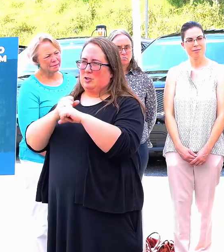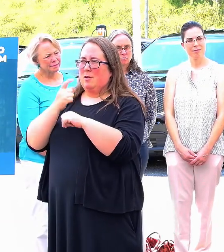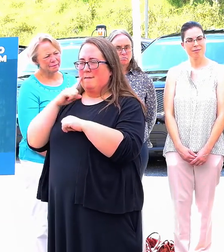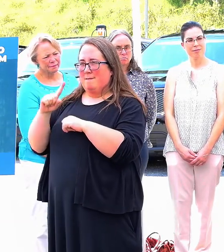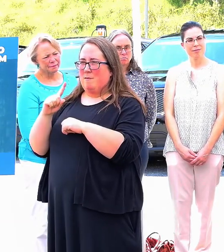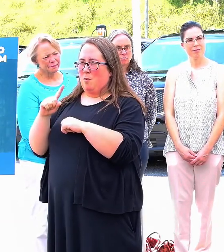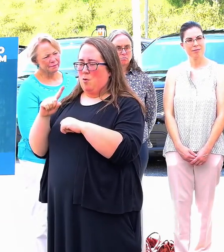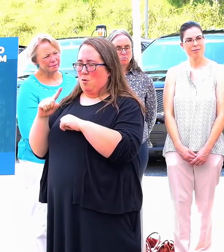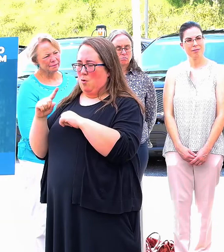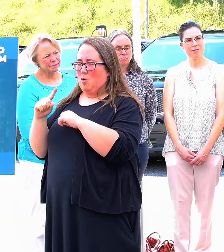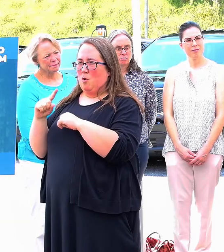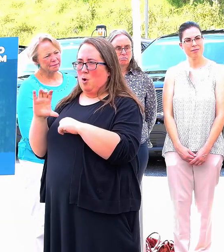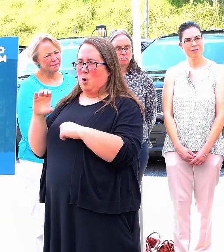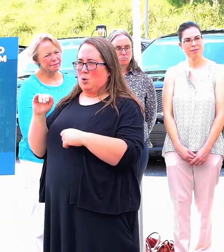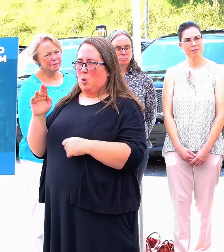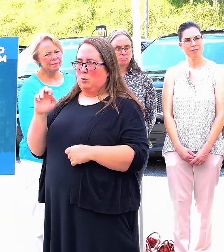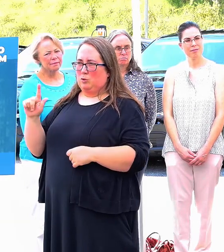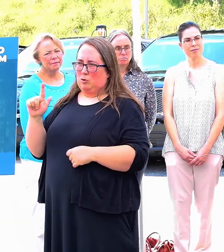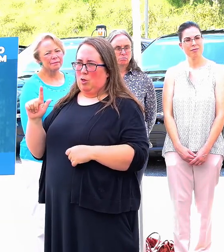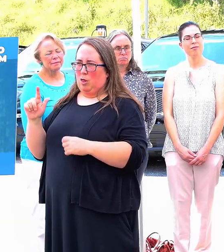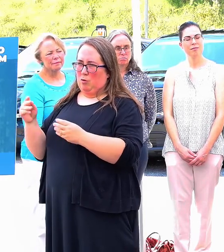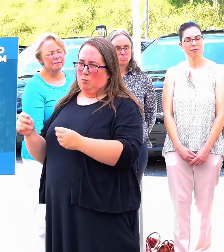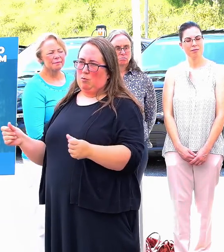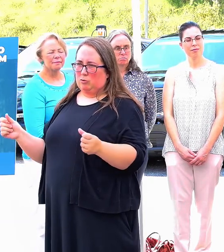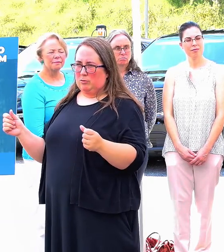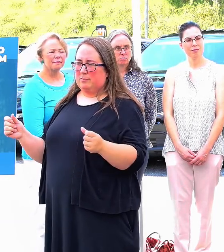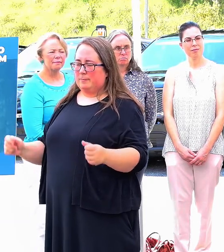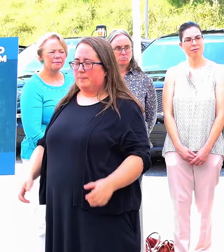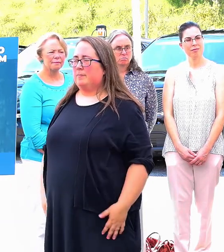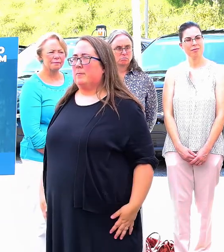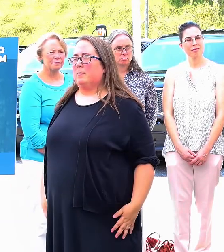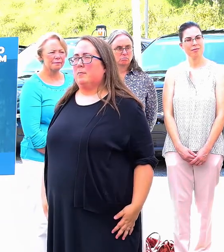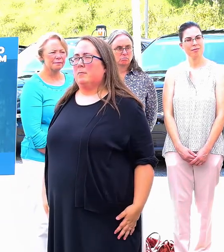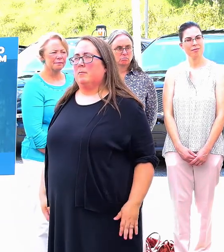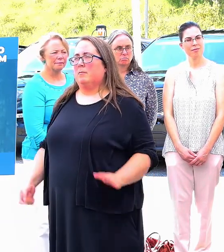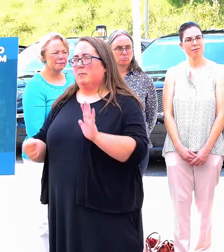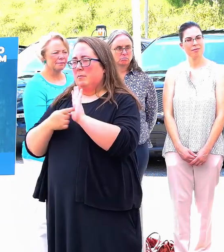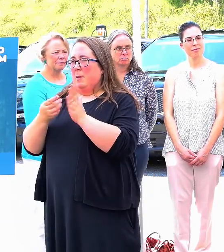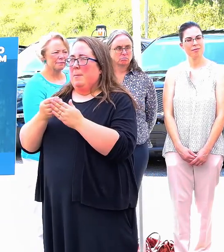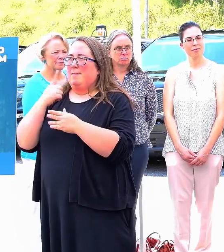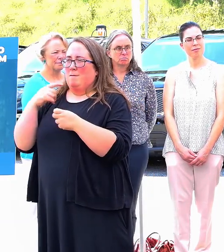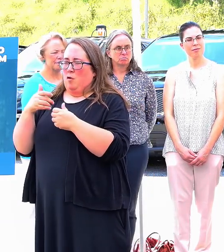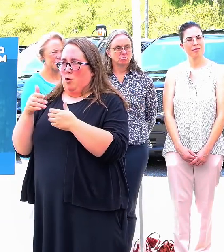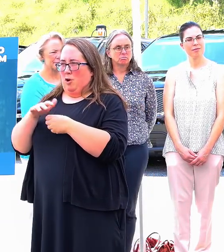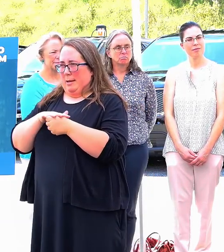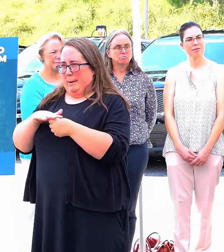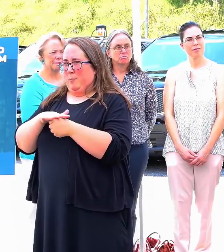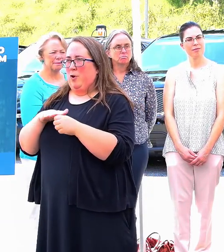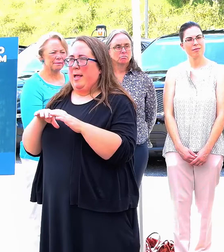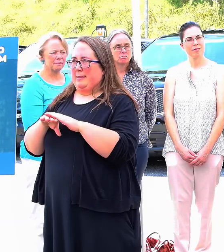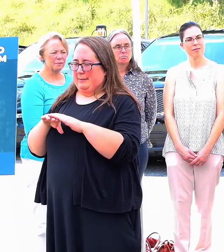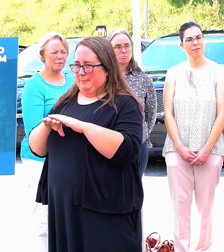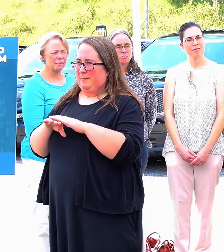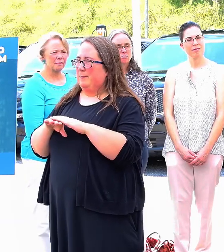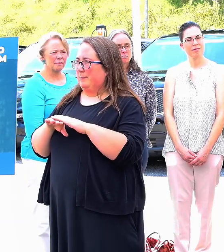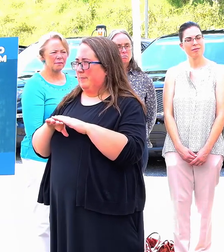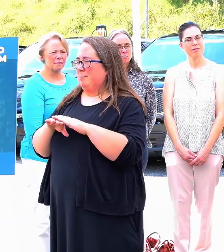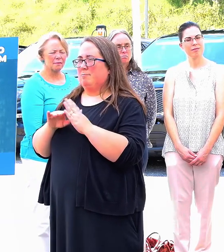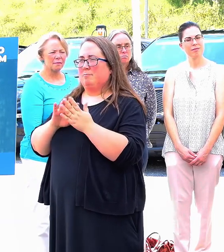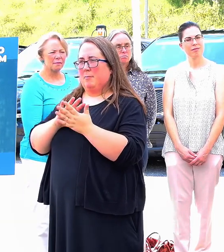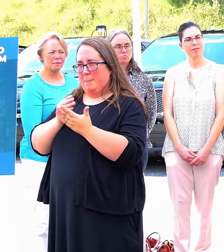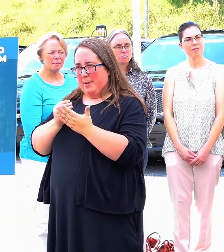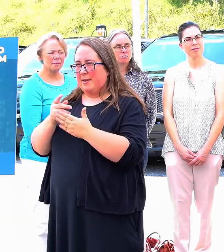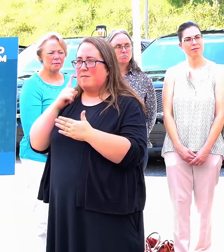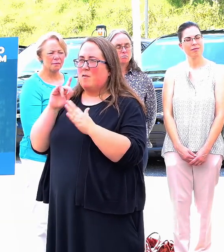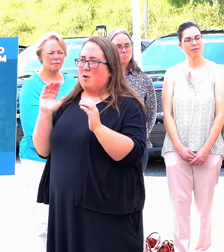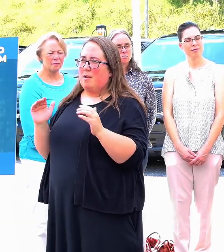shoreline and coastal erosion. Money in here for neighborhood access to deal. So money in here